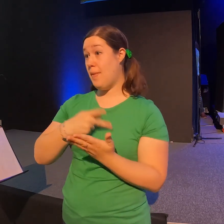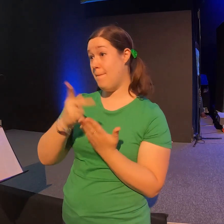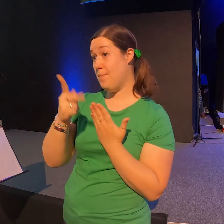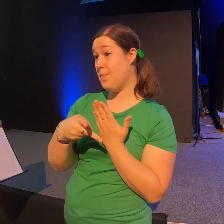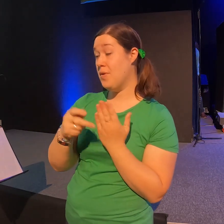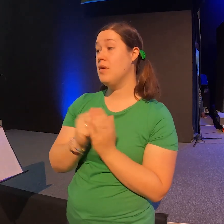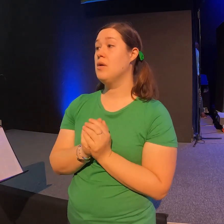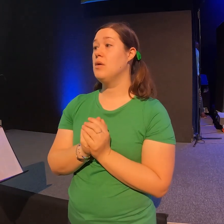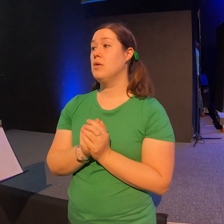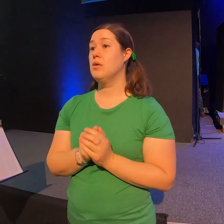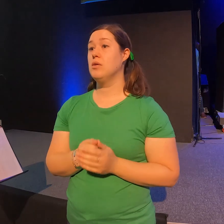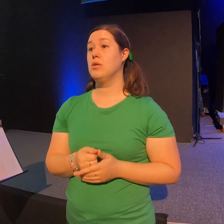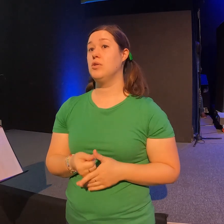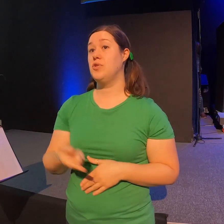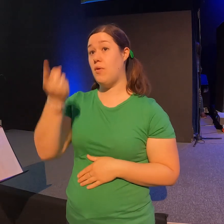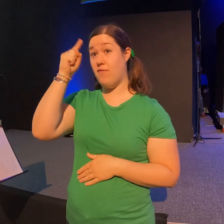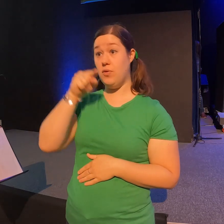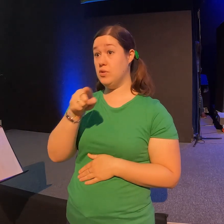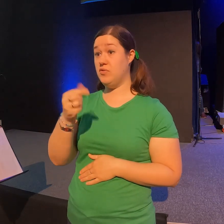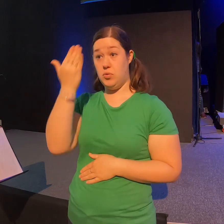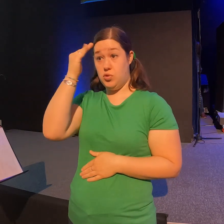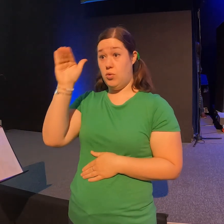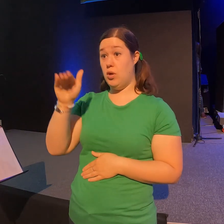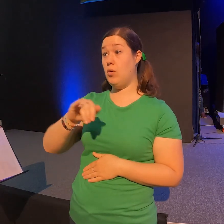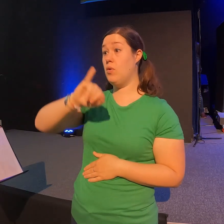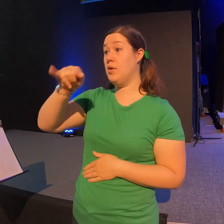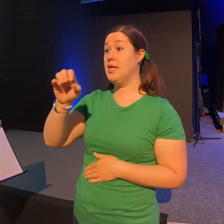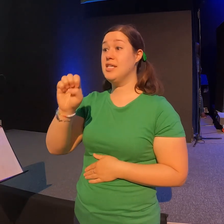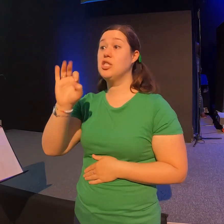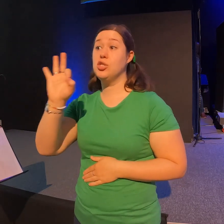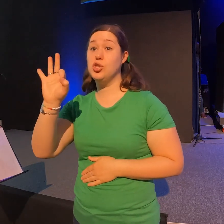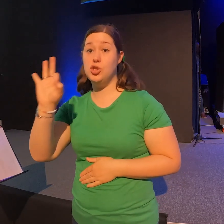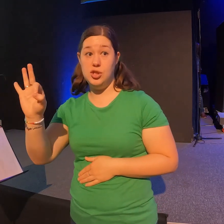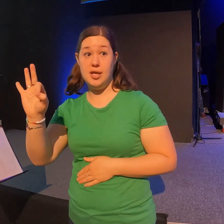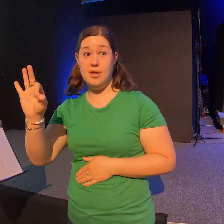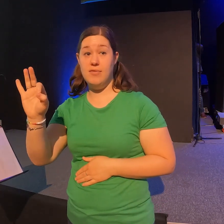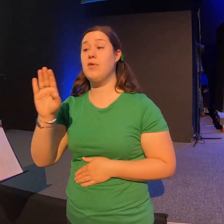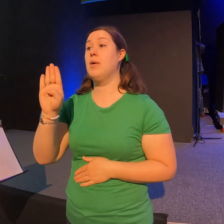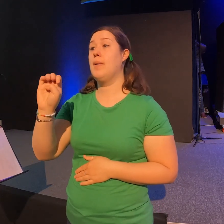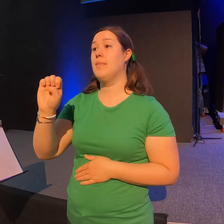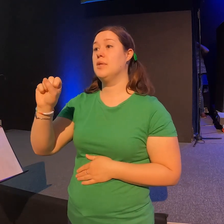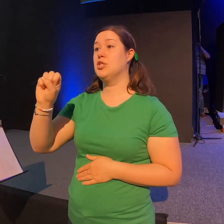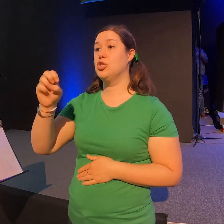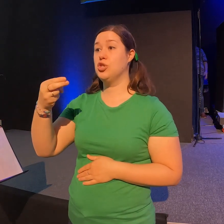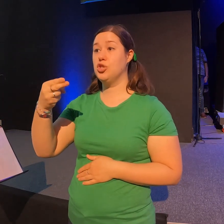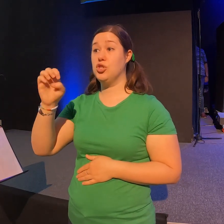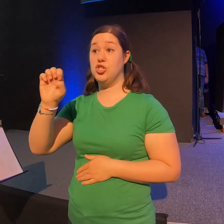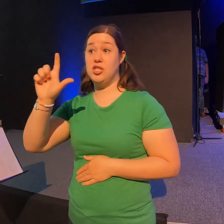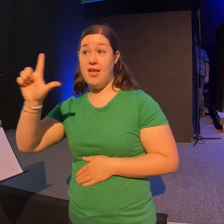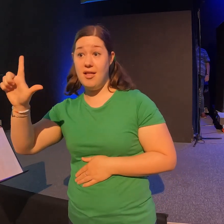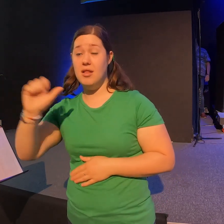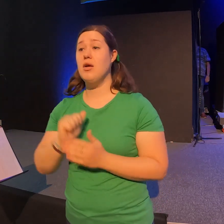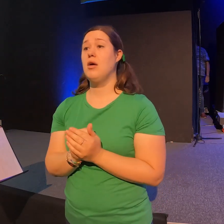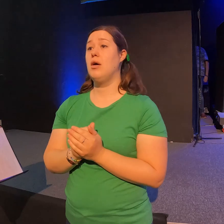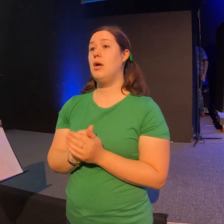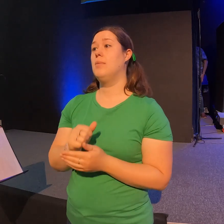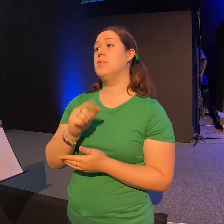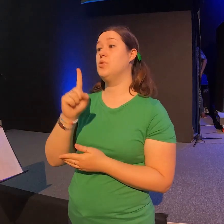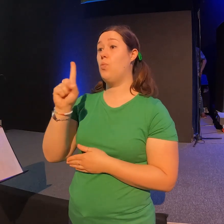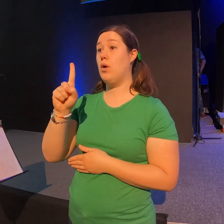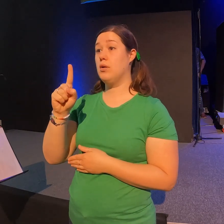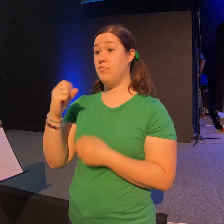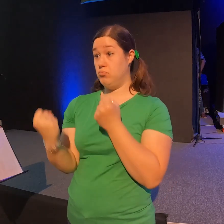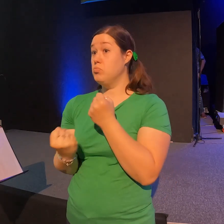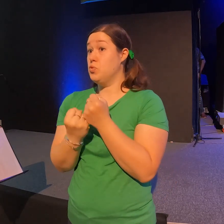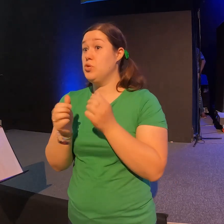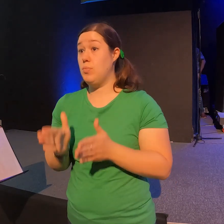don't know, Jeff Michel is one of our liaisons to that ministry, as well as Sean Holtz, who is part of Neighborhood, is one of our